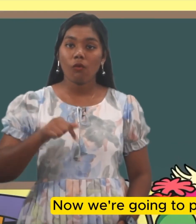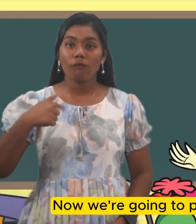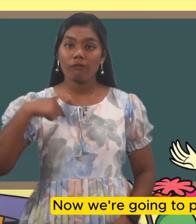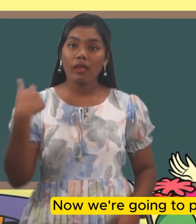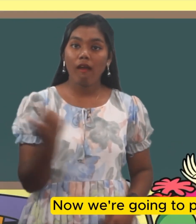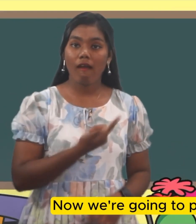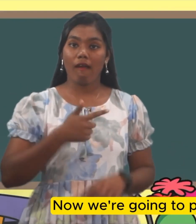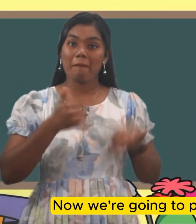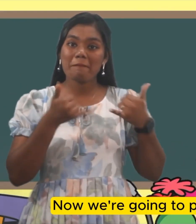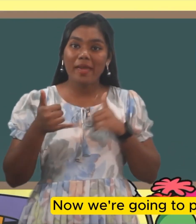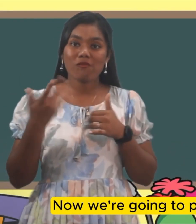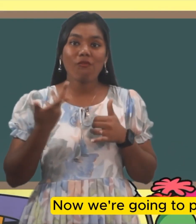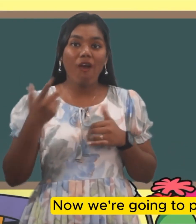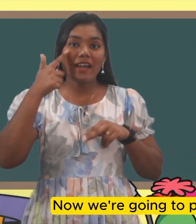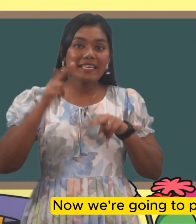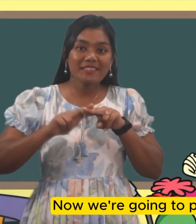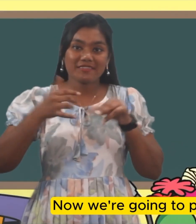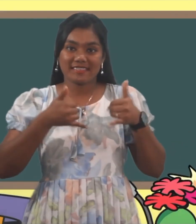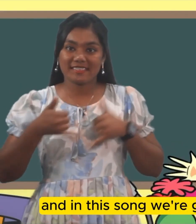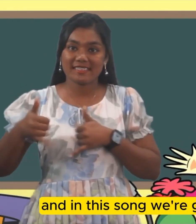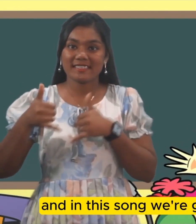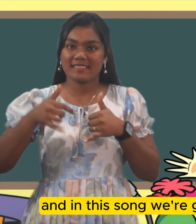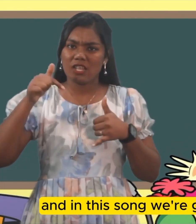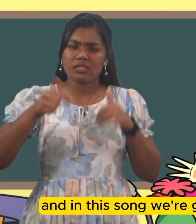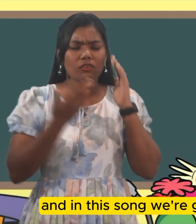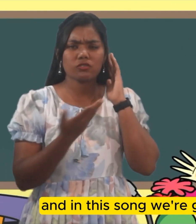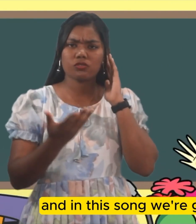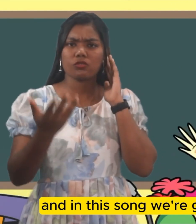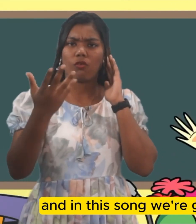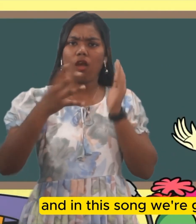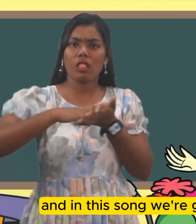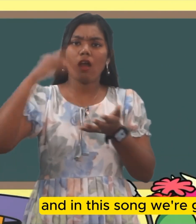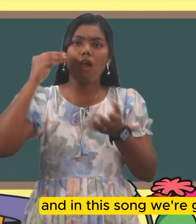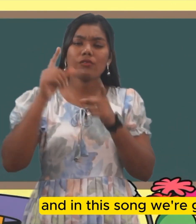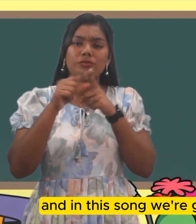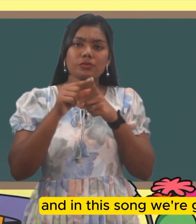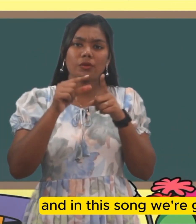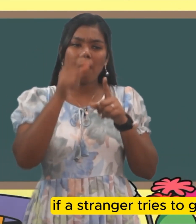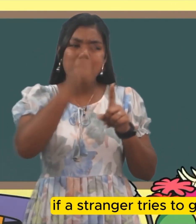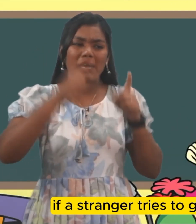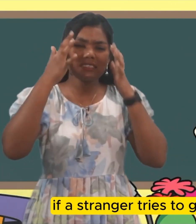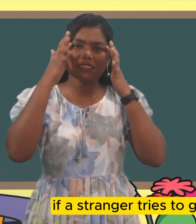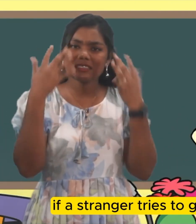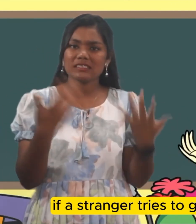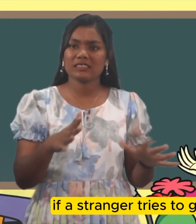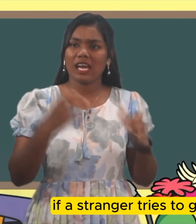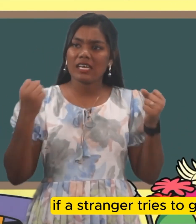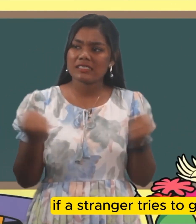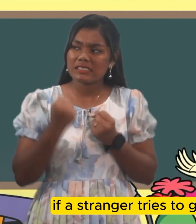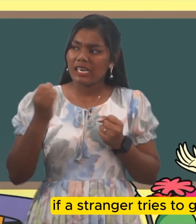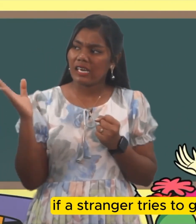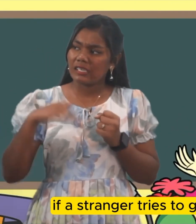Now we're going to play the what if game and in this song we're going to learn what to do if a stranger